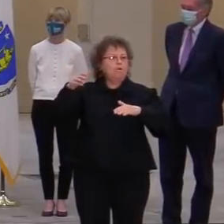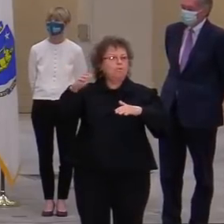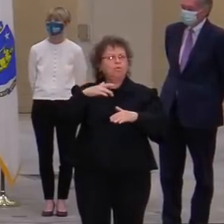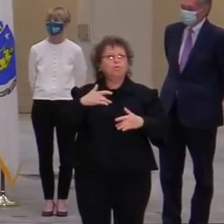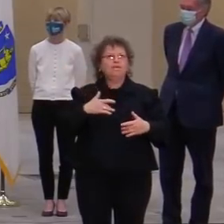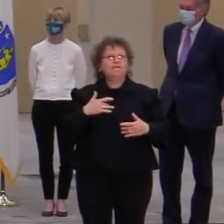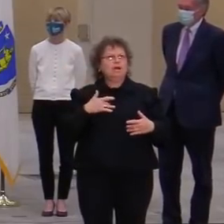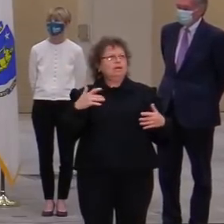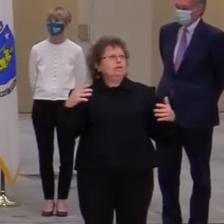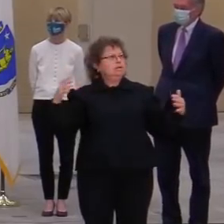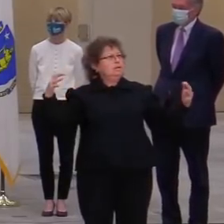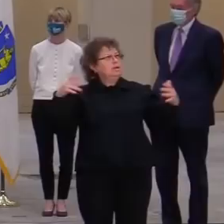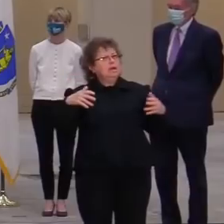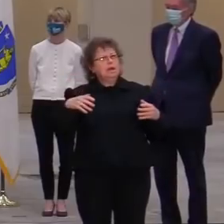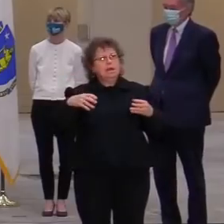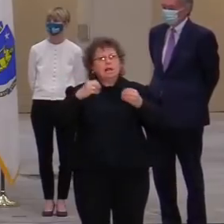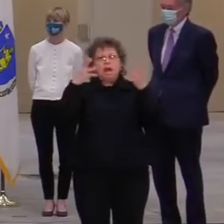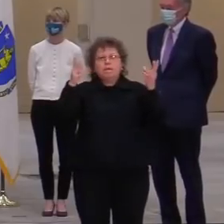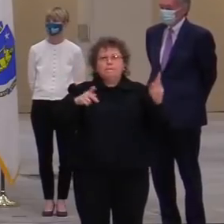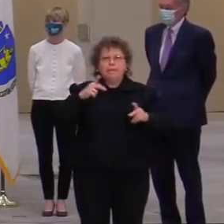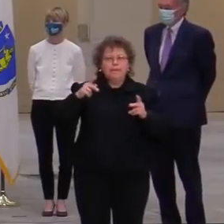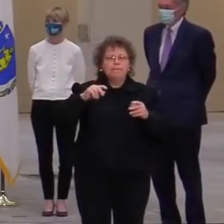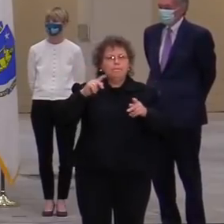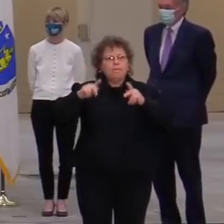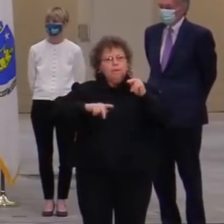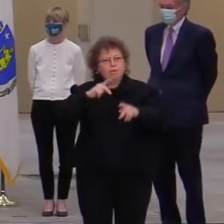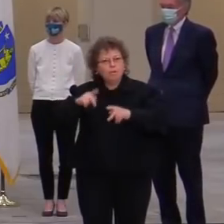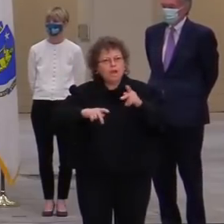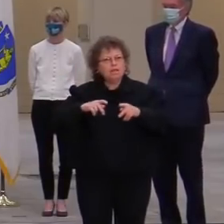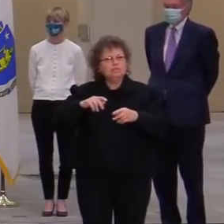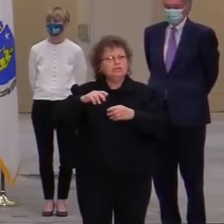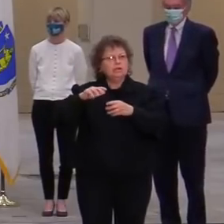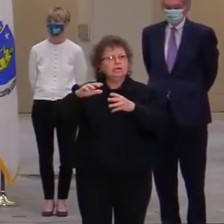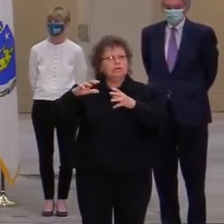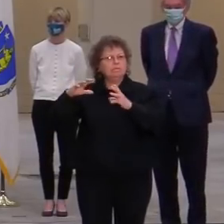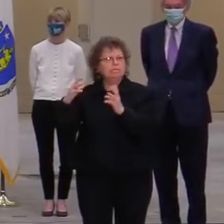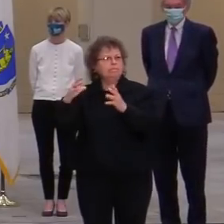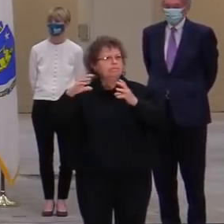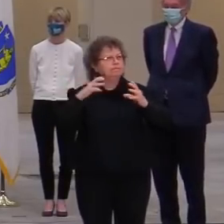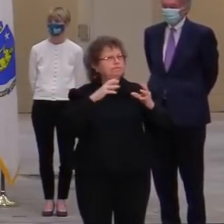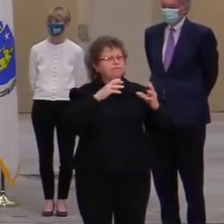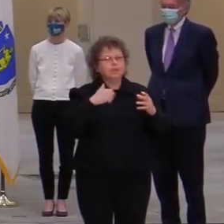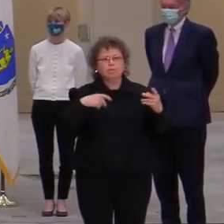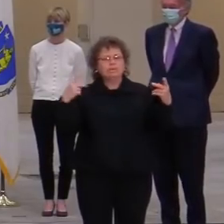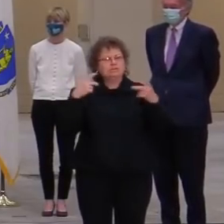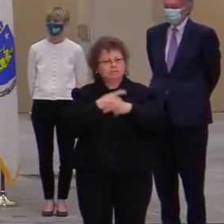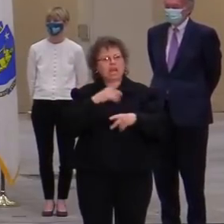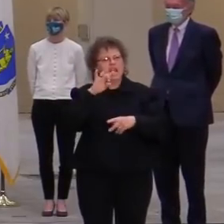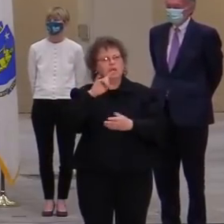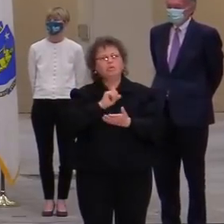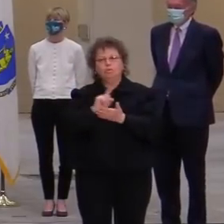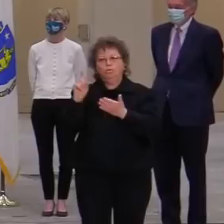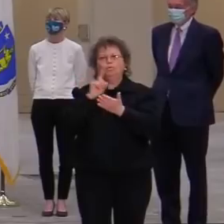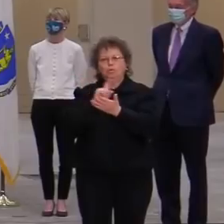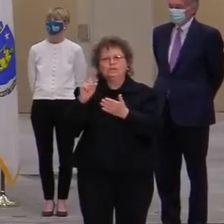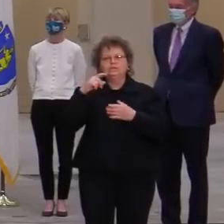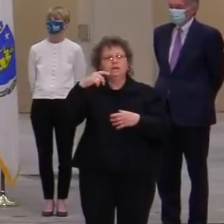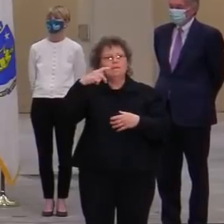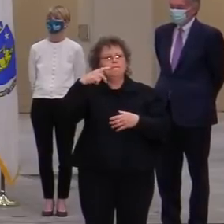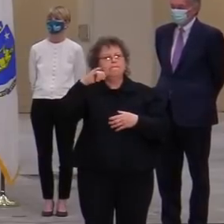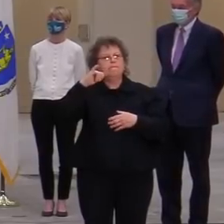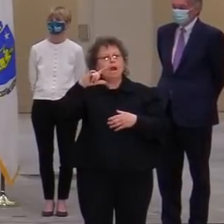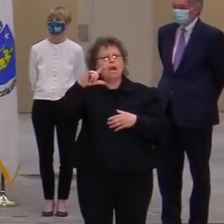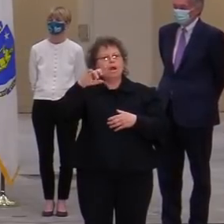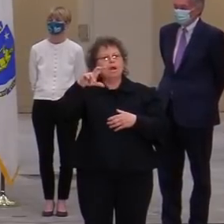heavy population areas with high social vulnerabilities is where we wanted to focus this pilot on. And then allow